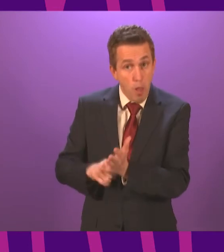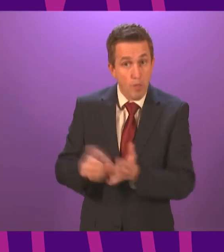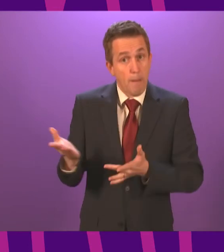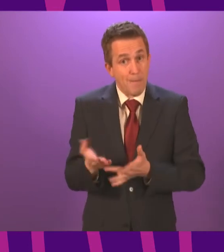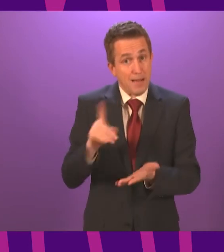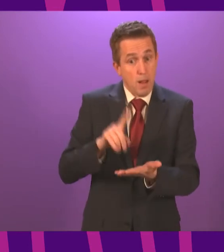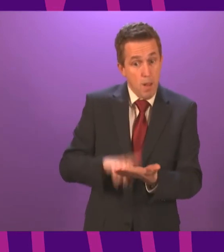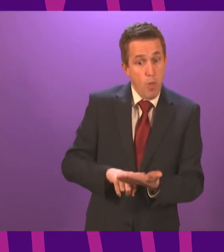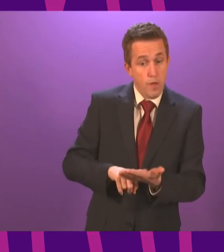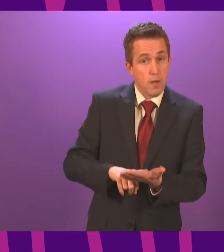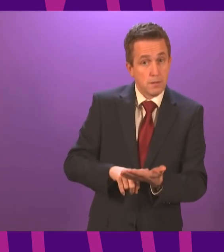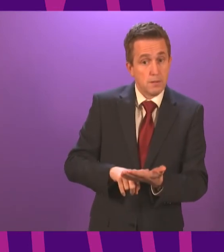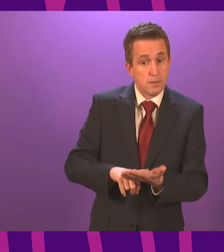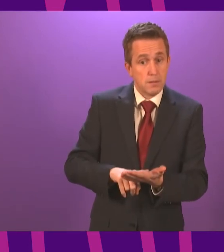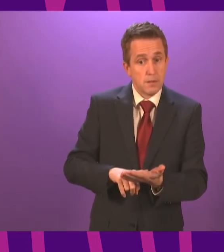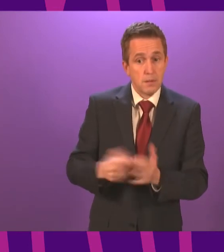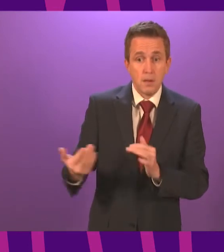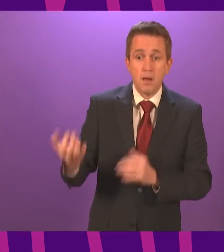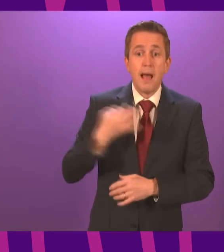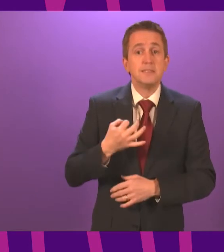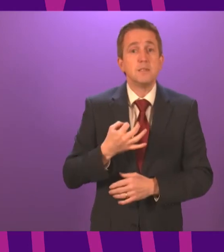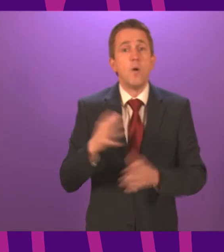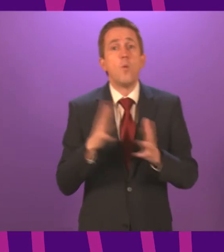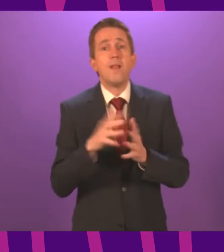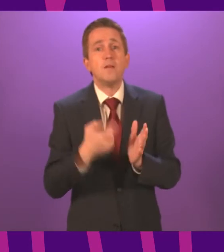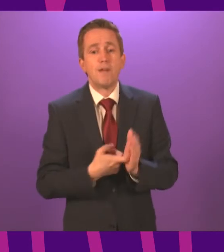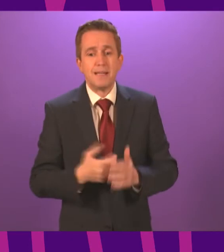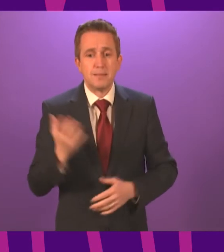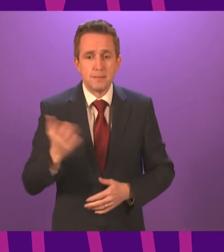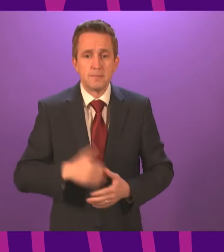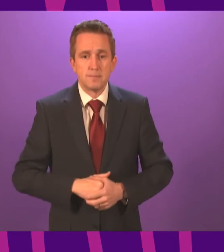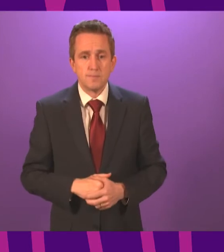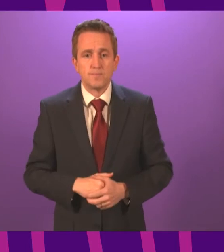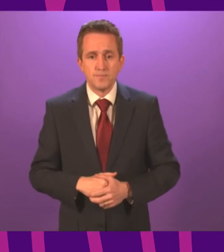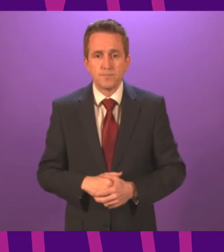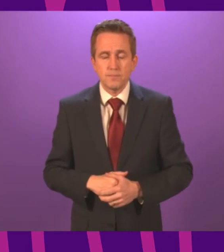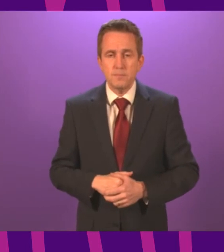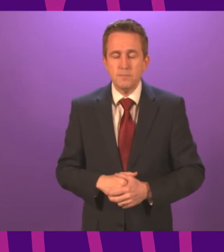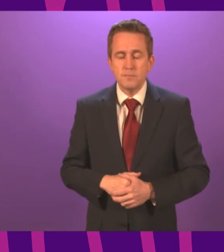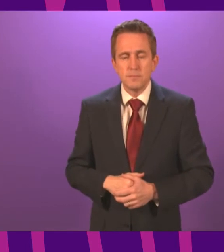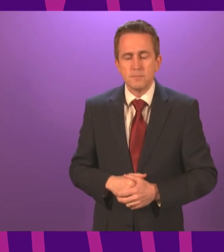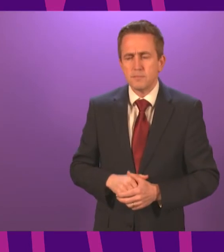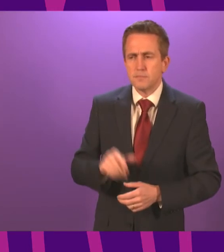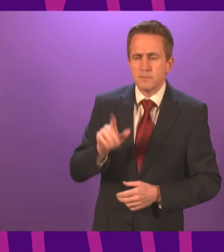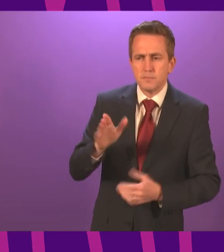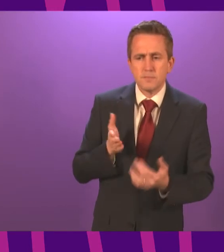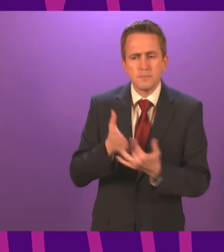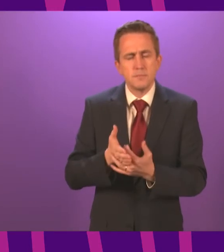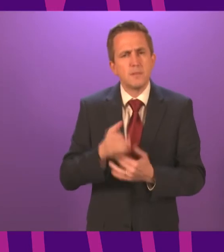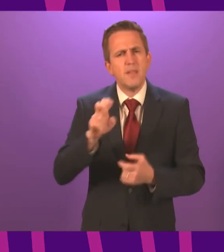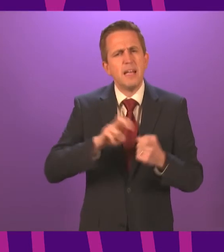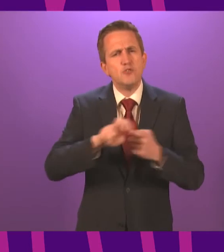positive... yes. Willie Rennie. I'm sure it's going to come on soon to the issue about the